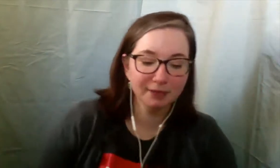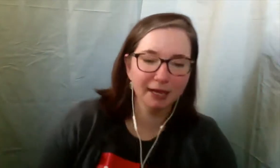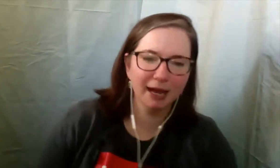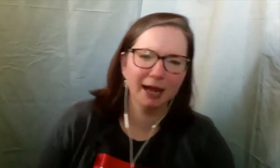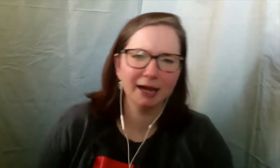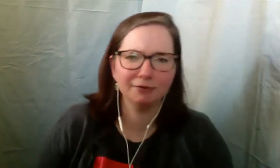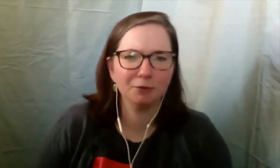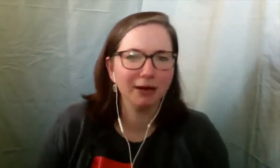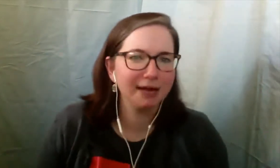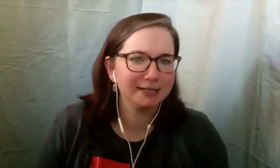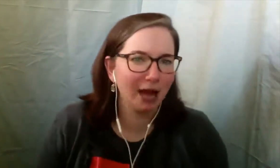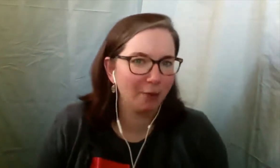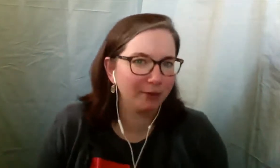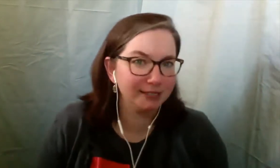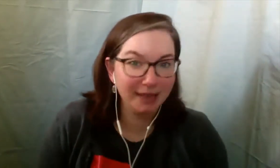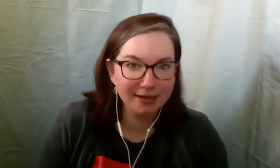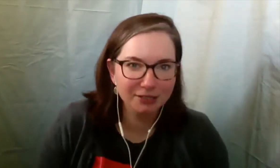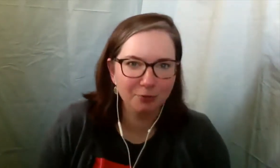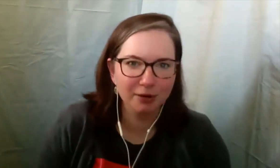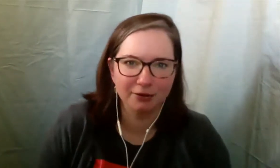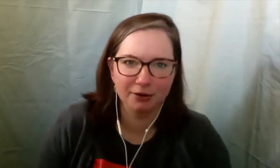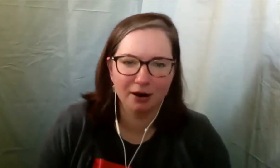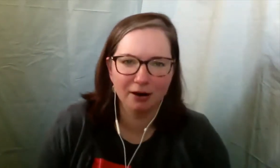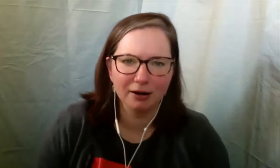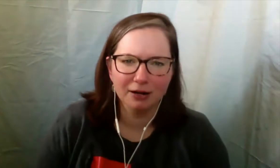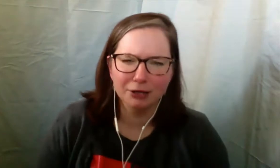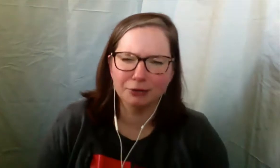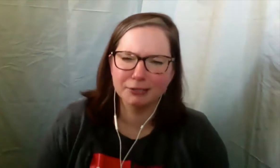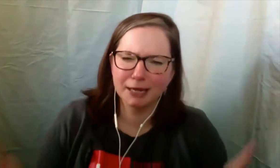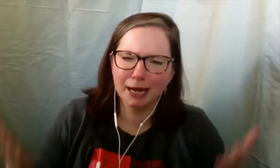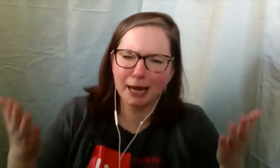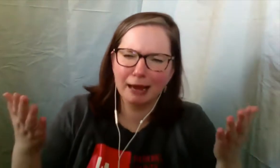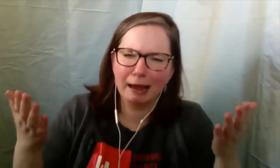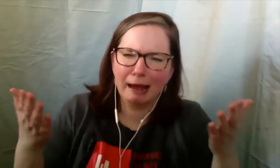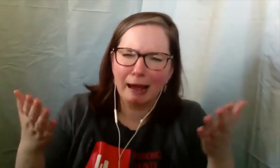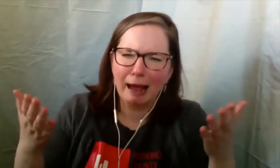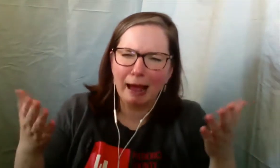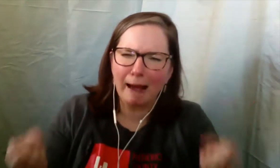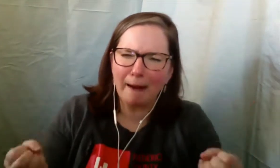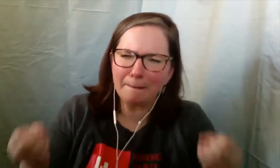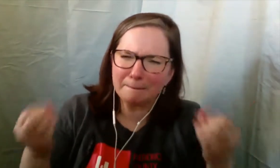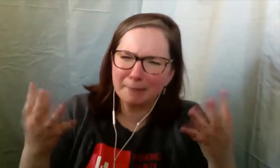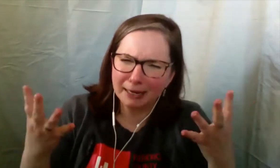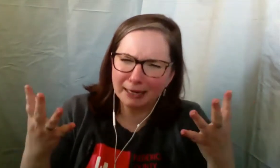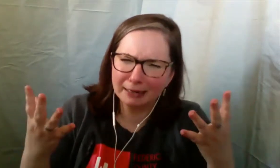And if you want to ask how many days in a week there are, you'd say, how many